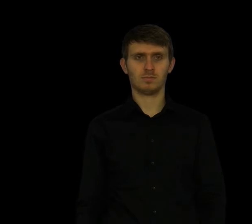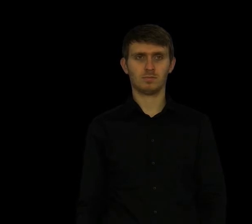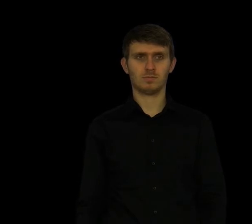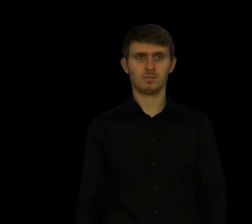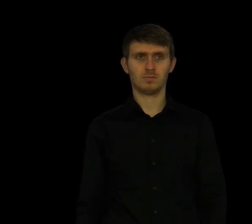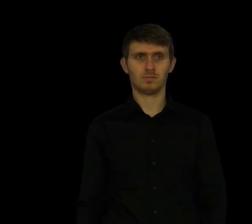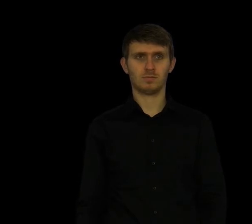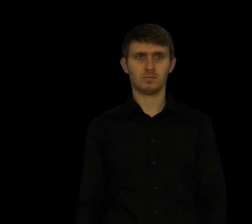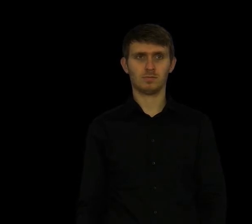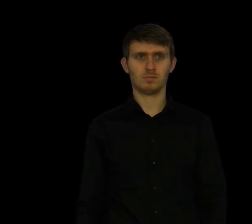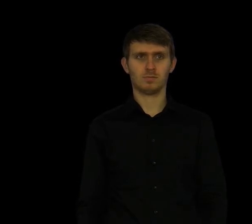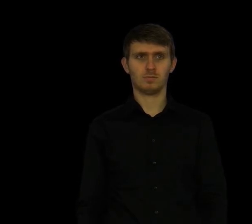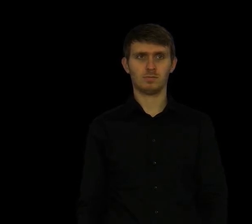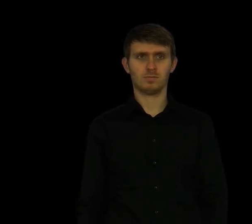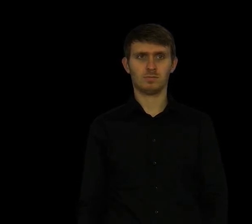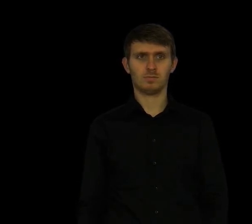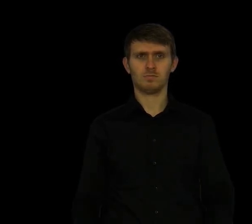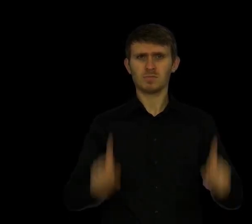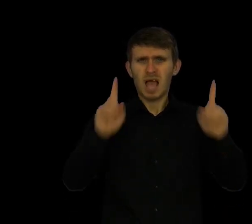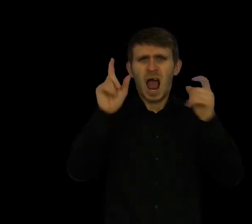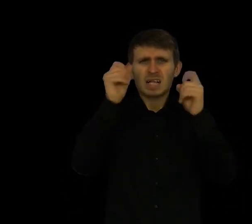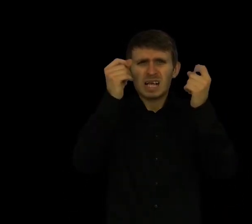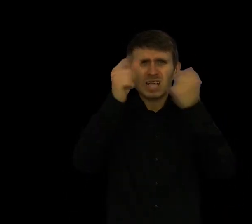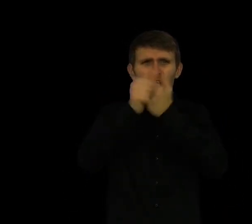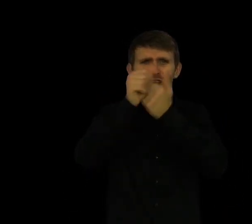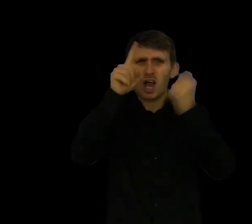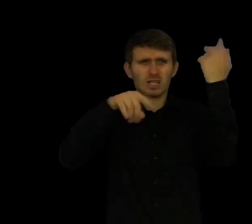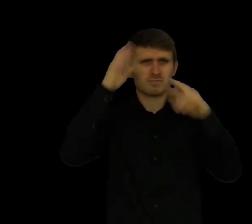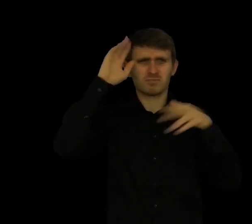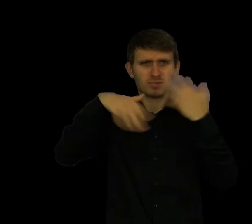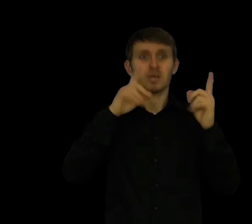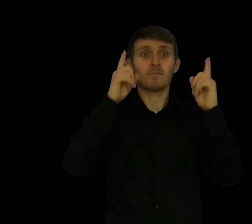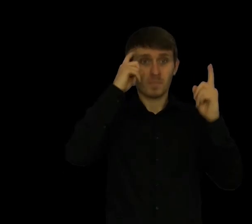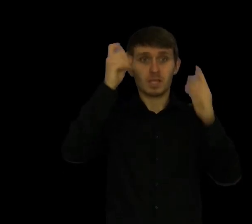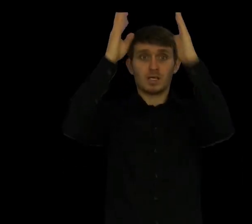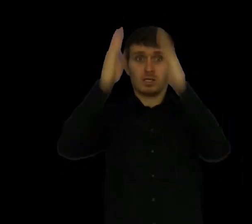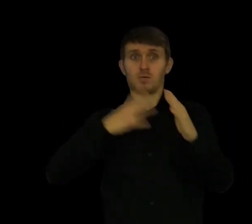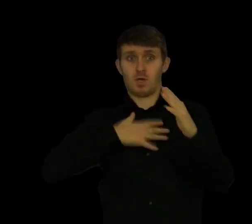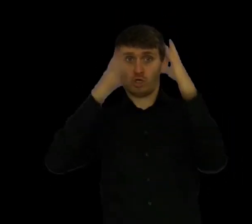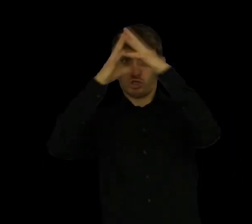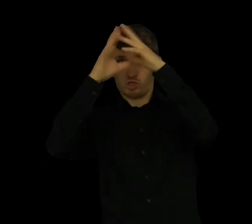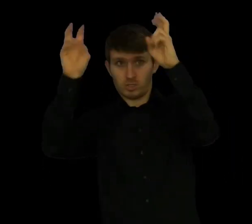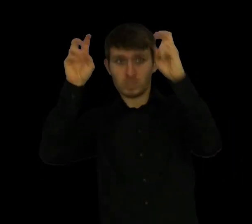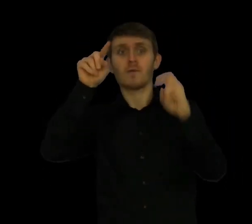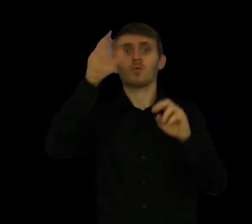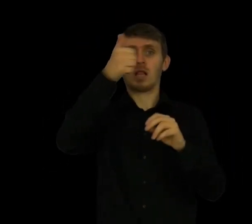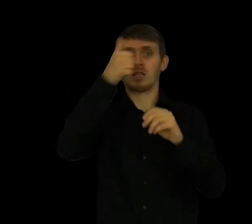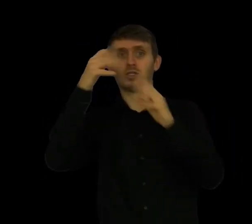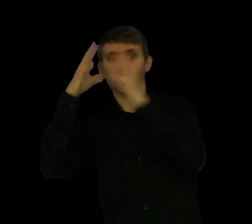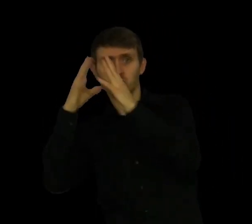And 100. You might say, wait, how does that make sense? Remember, this is in the tens place. When we're adding a 1 10